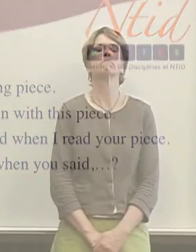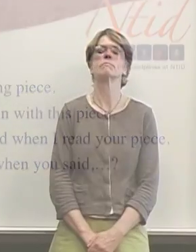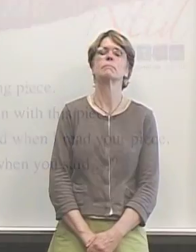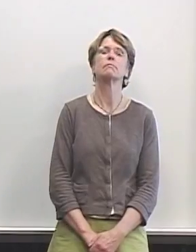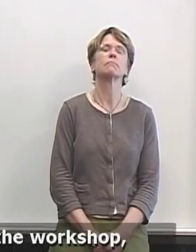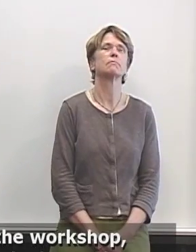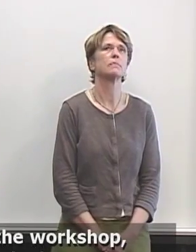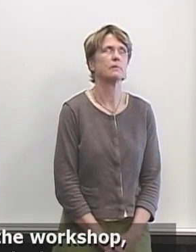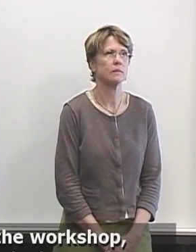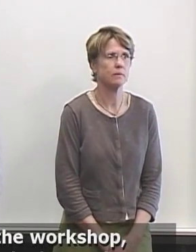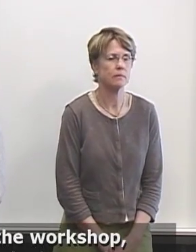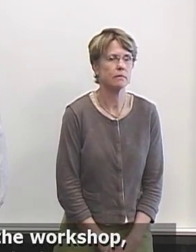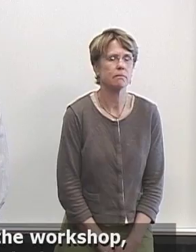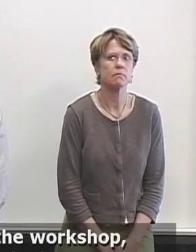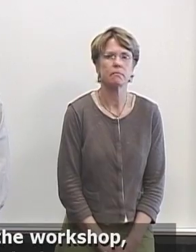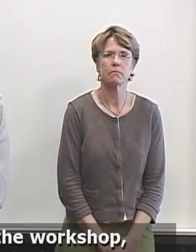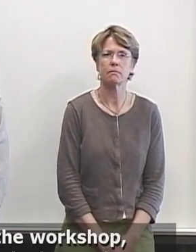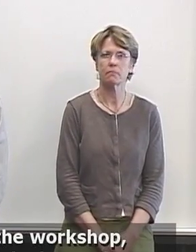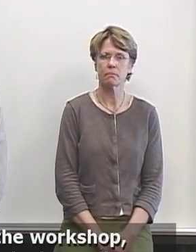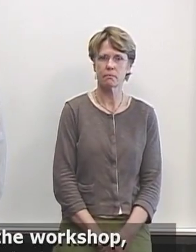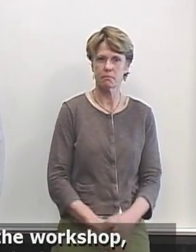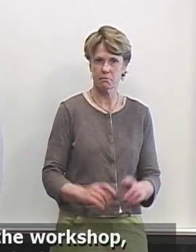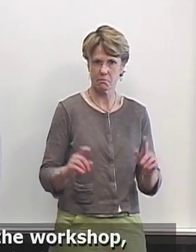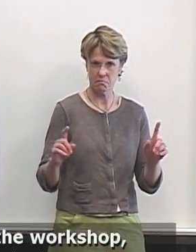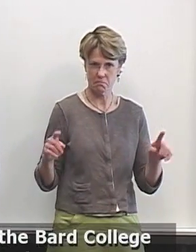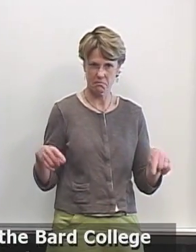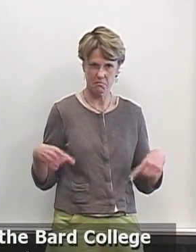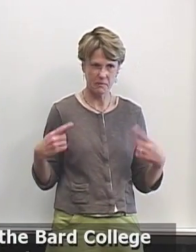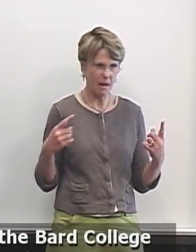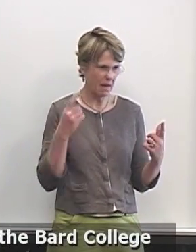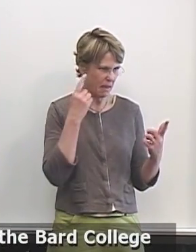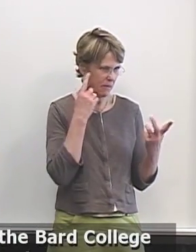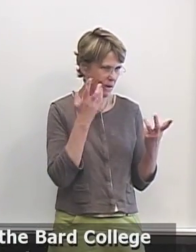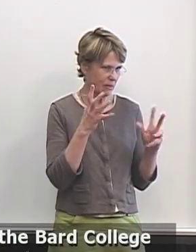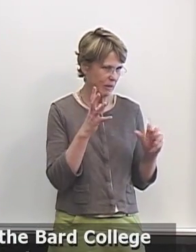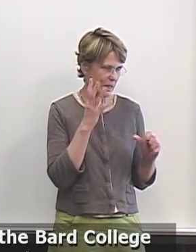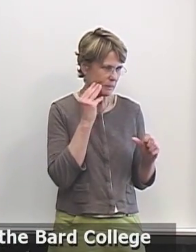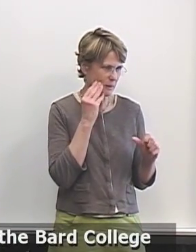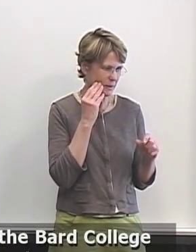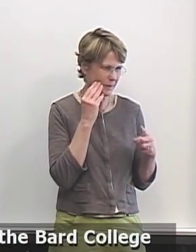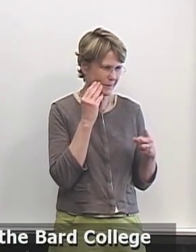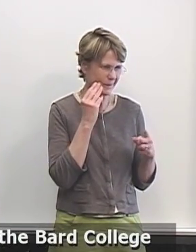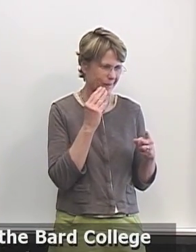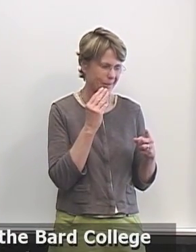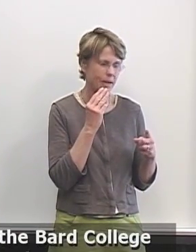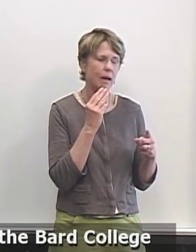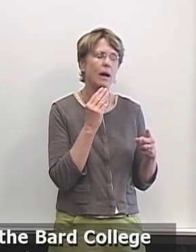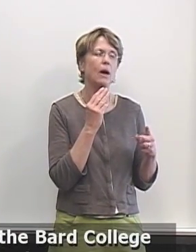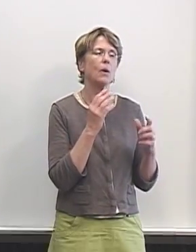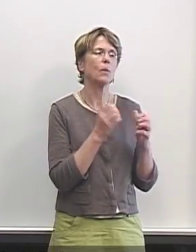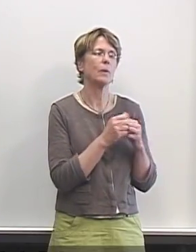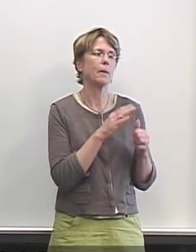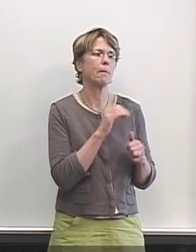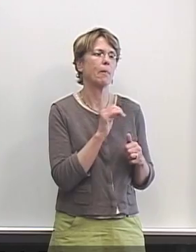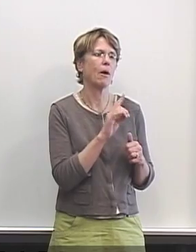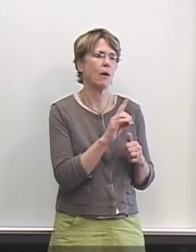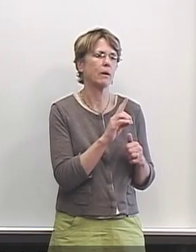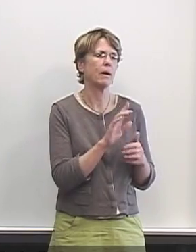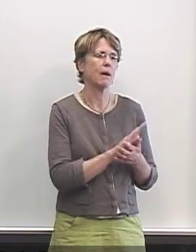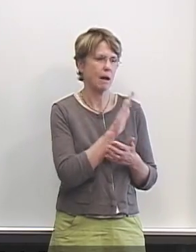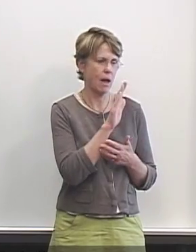By now in the workshop, you've already had experience with some of the BARD college approaches.